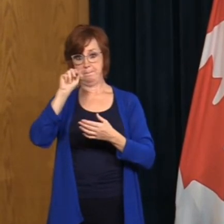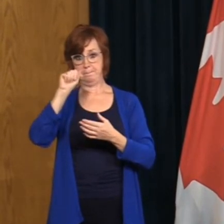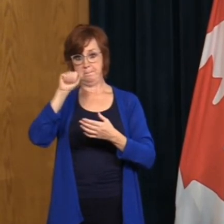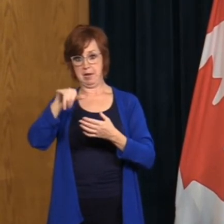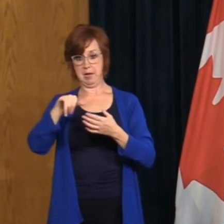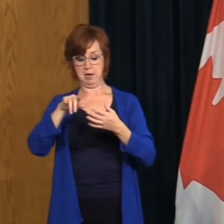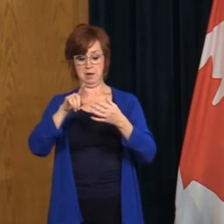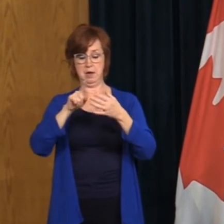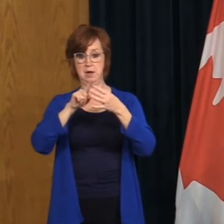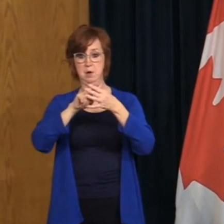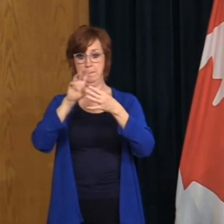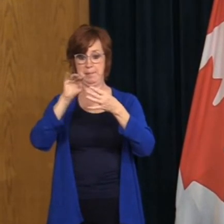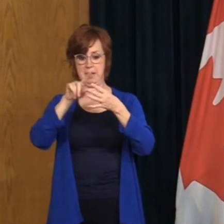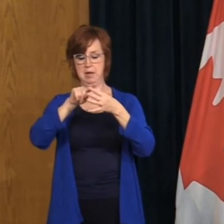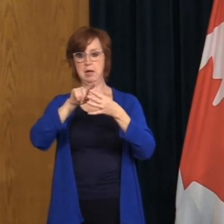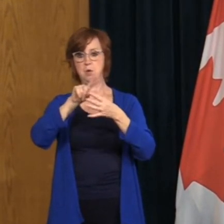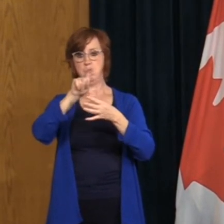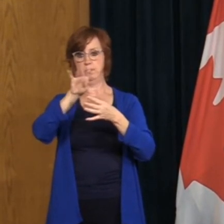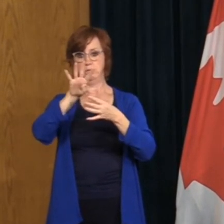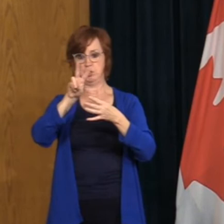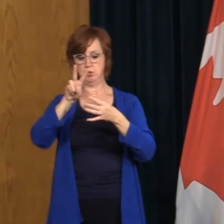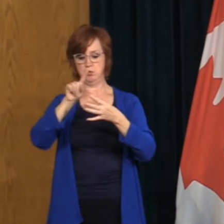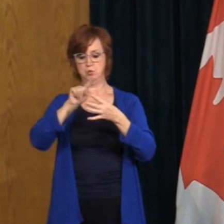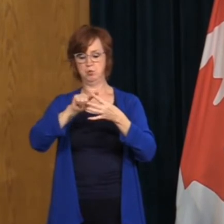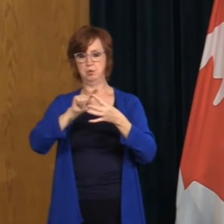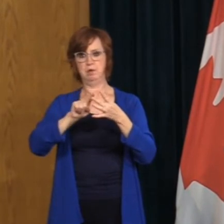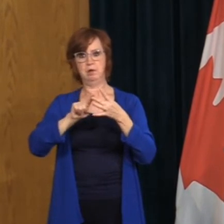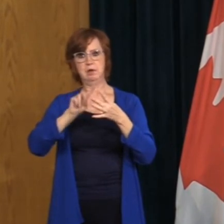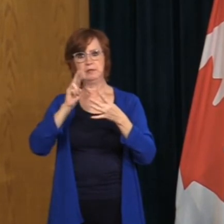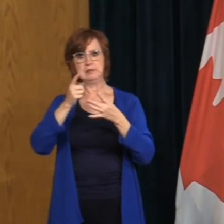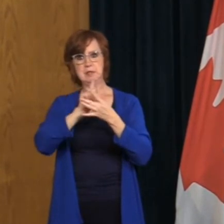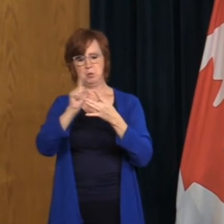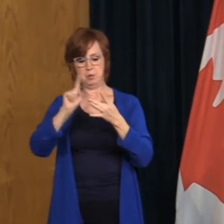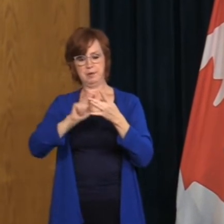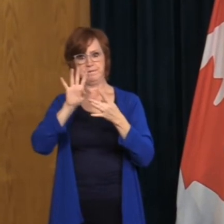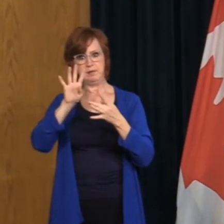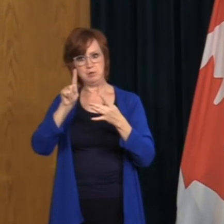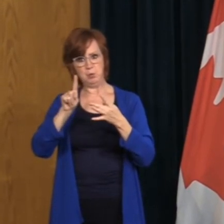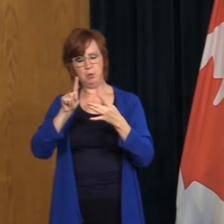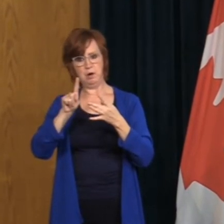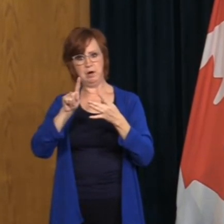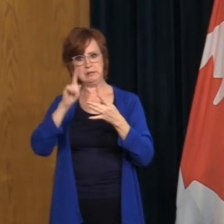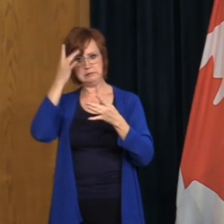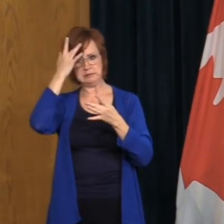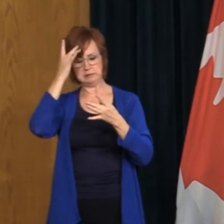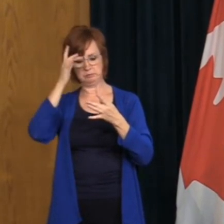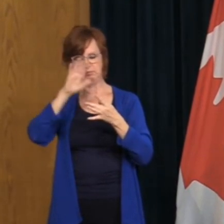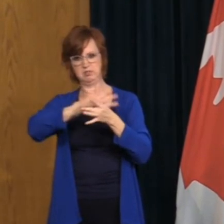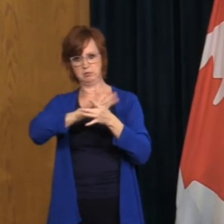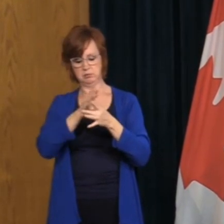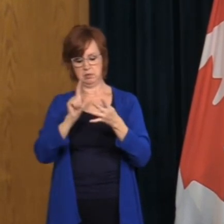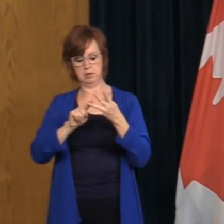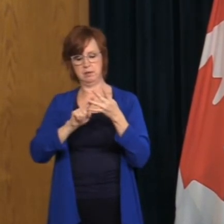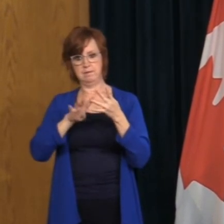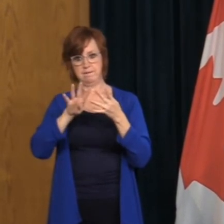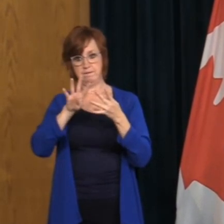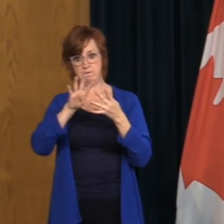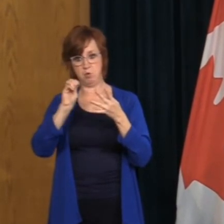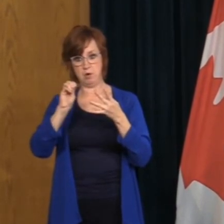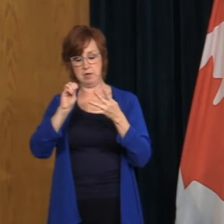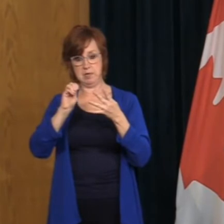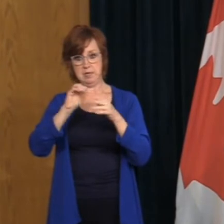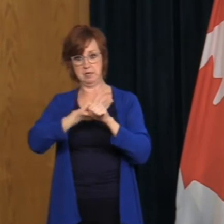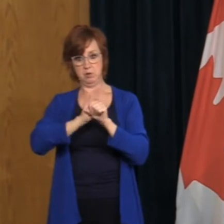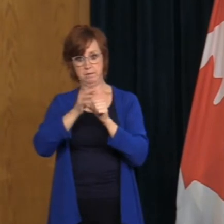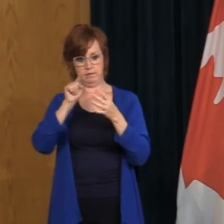142 new cases. The second week of May, we were down to 51 additional cases. the third week of May, 40 additional cases. So